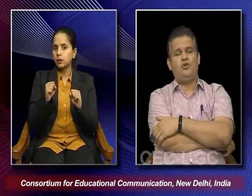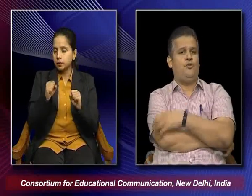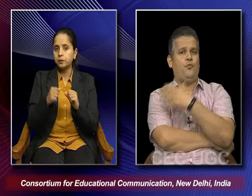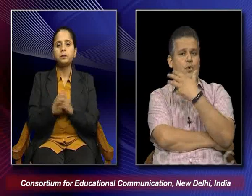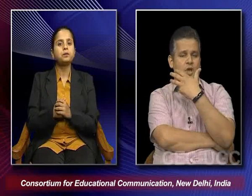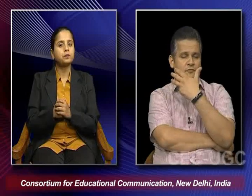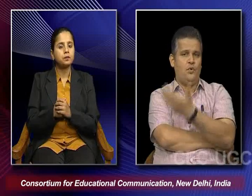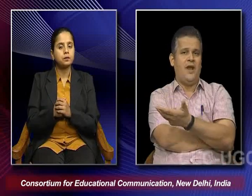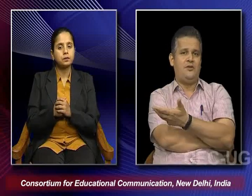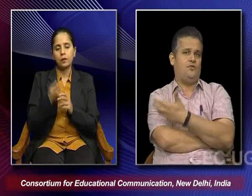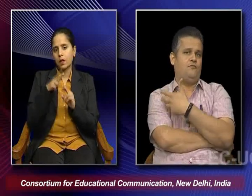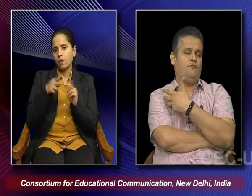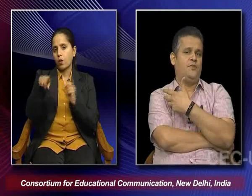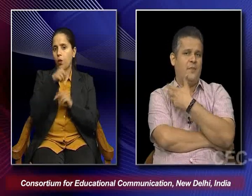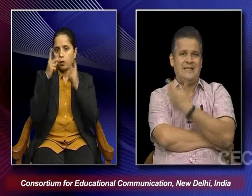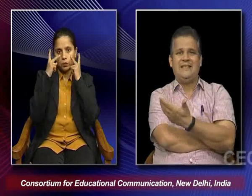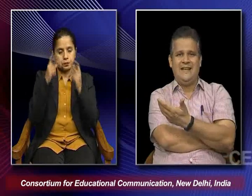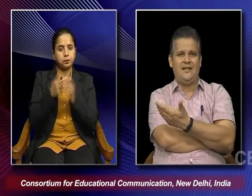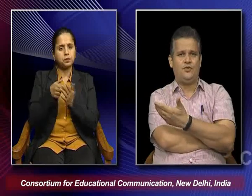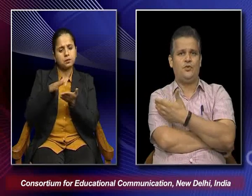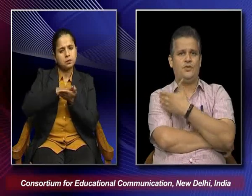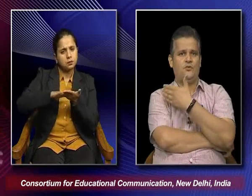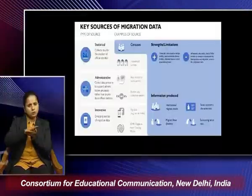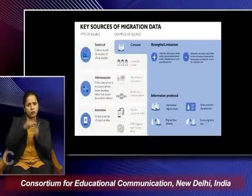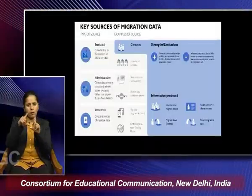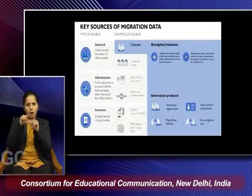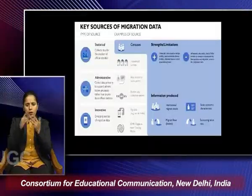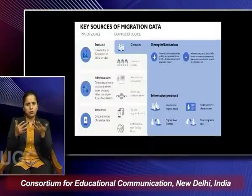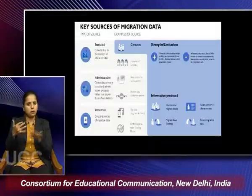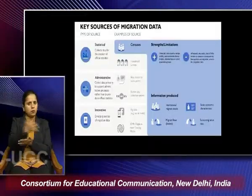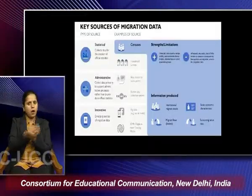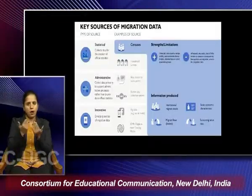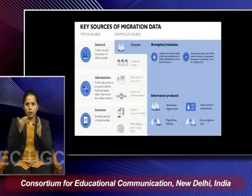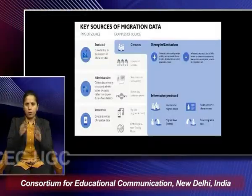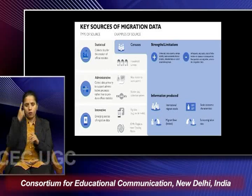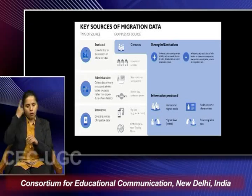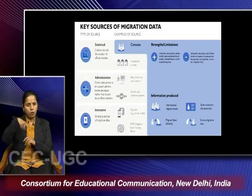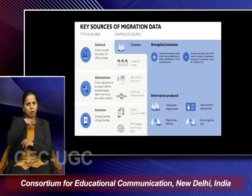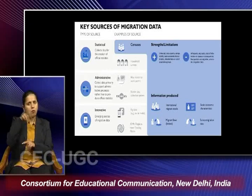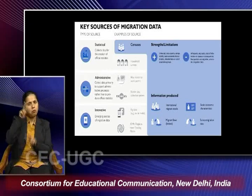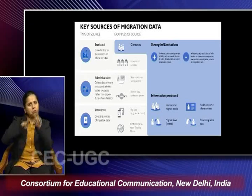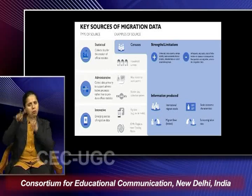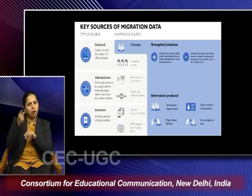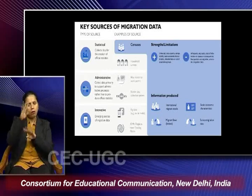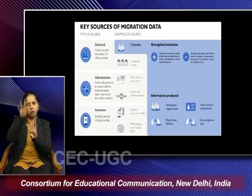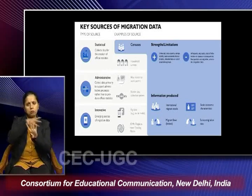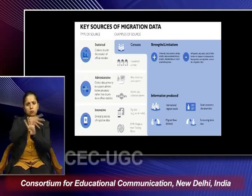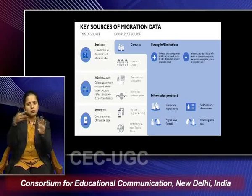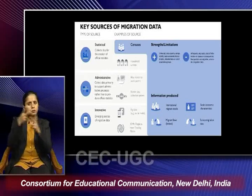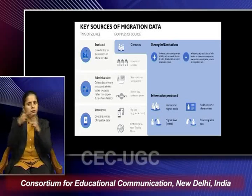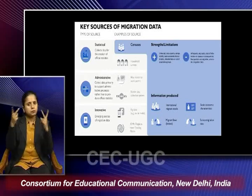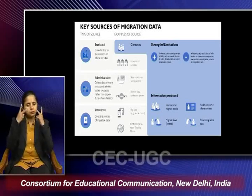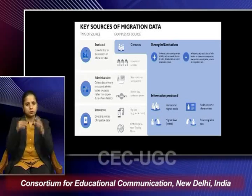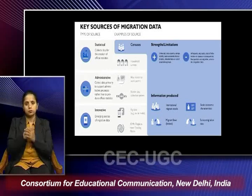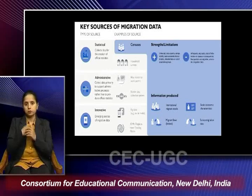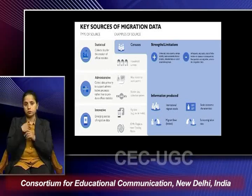So, if you look at, the basic data sources which are available for us to understand human migration. So